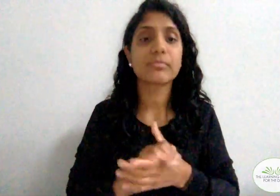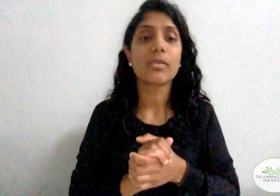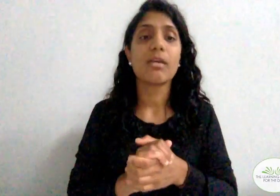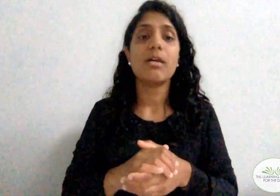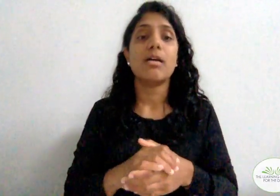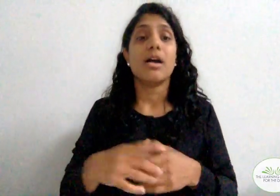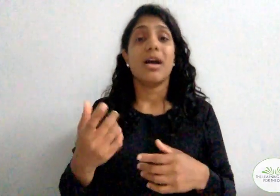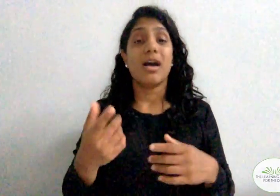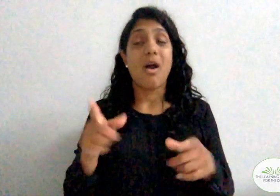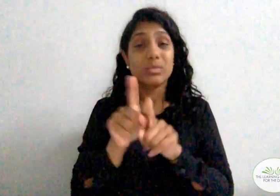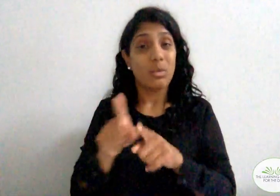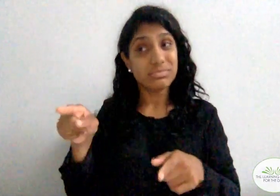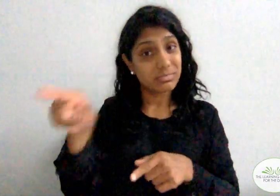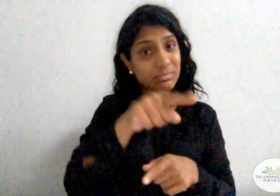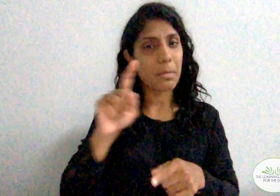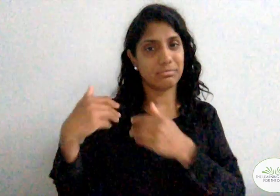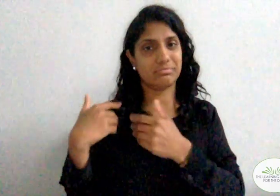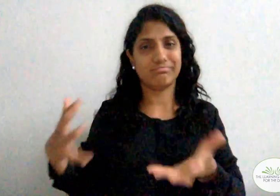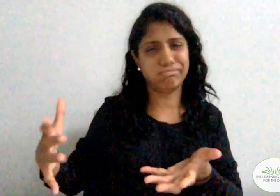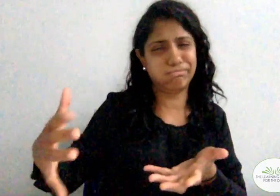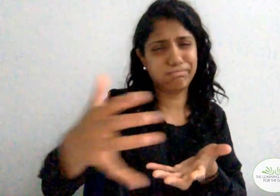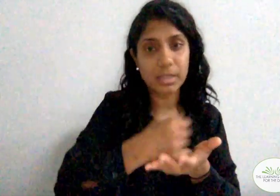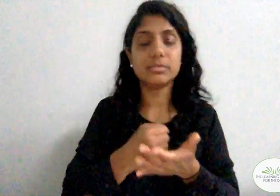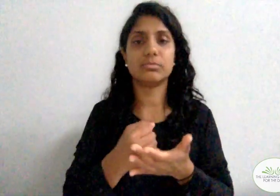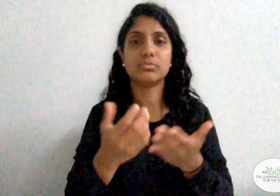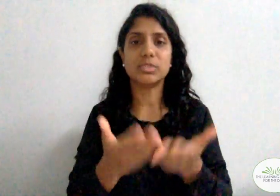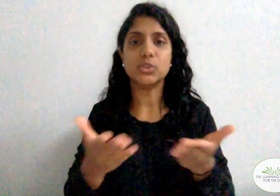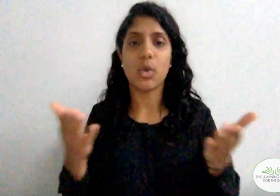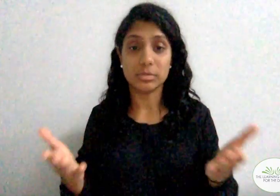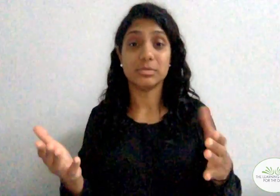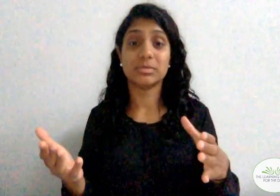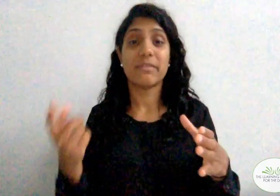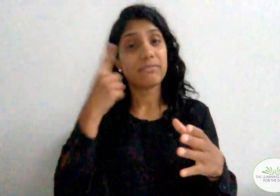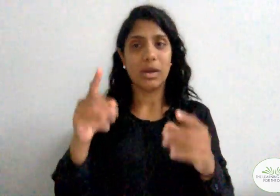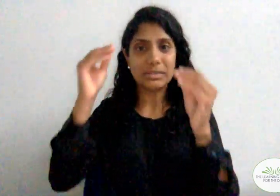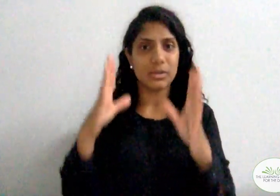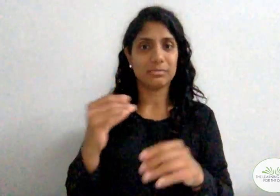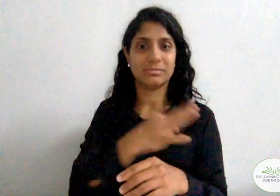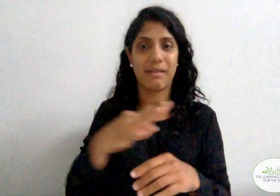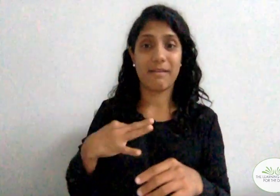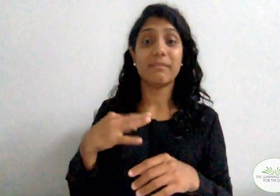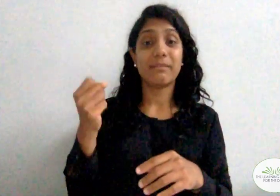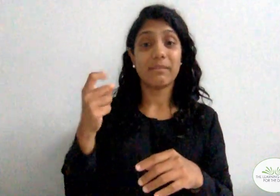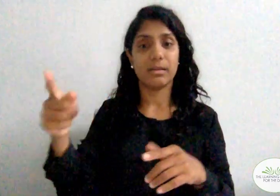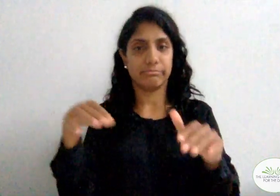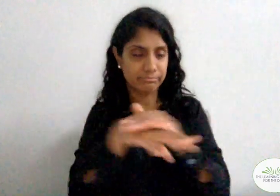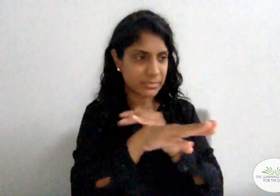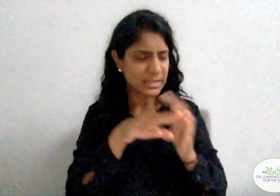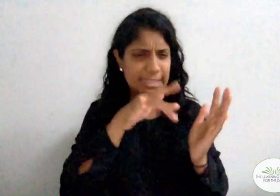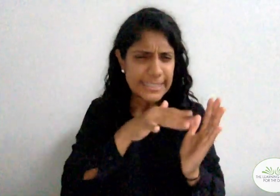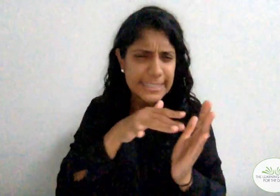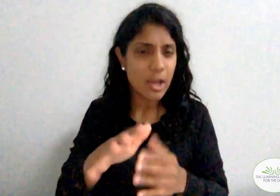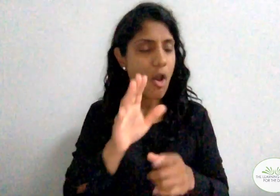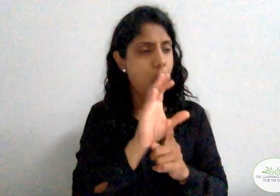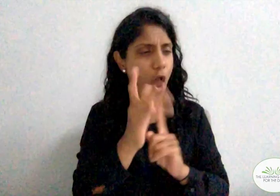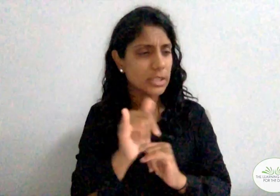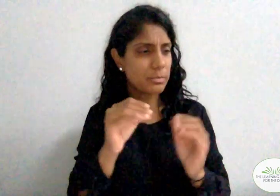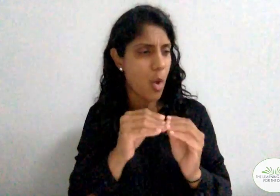lenses. A plan will be developed to retain presenters and educators to lead the development and